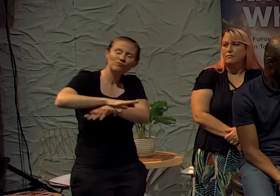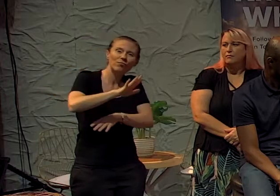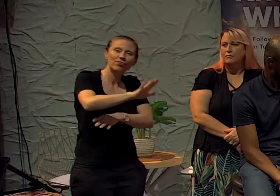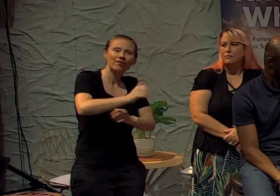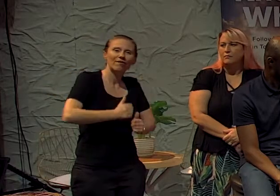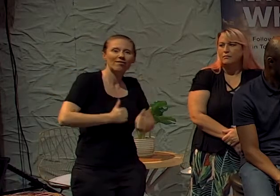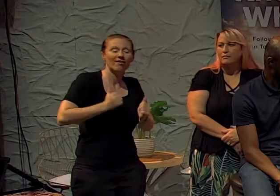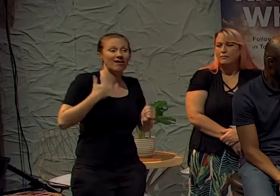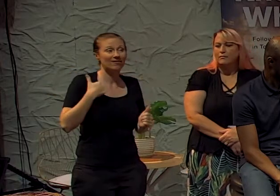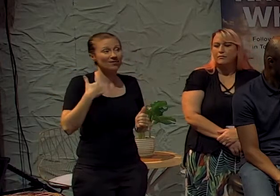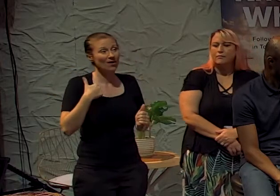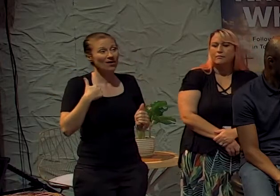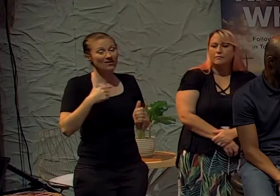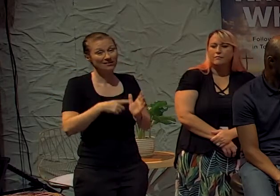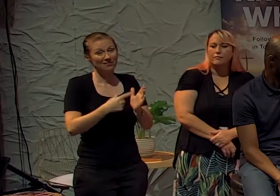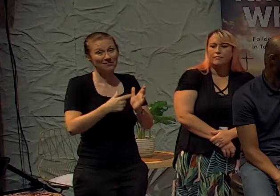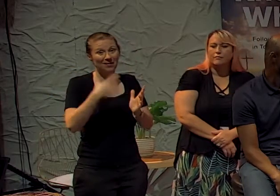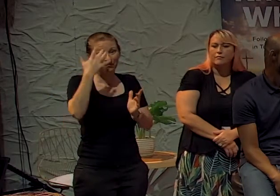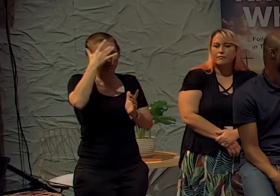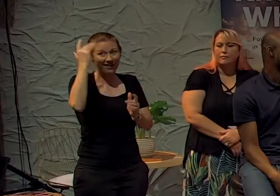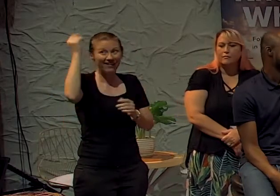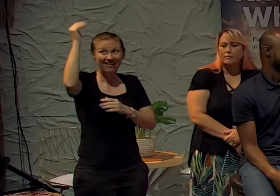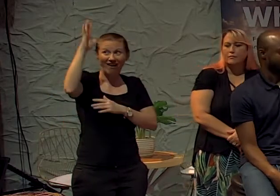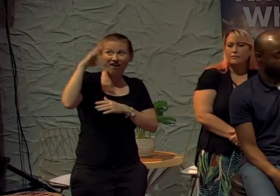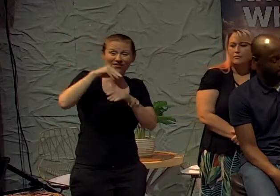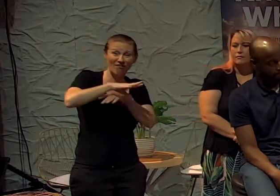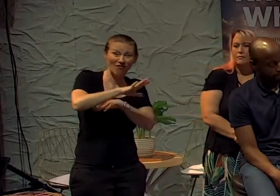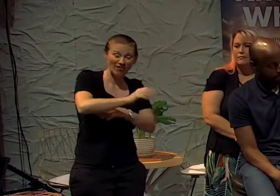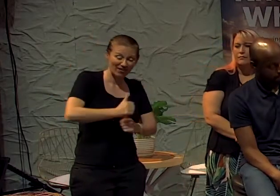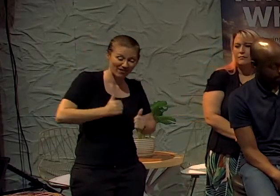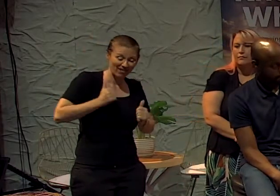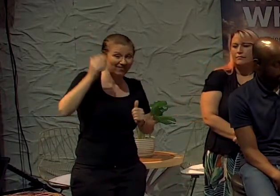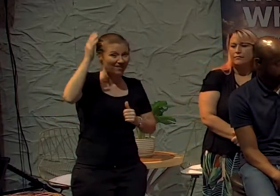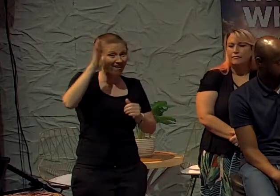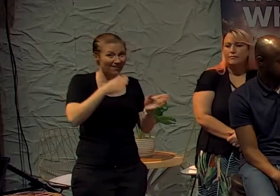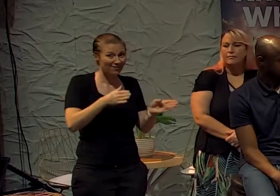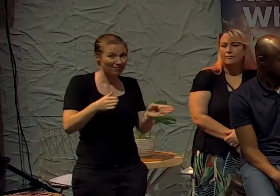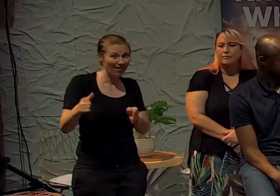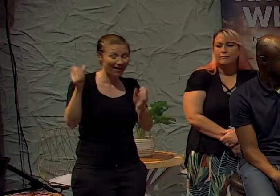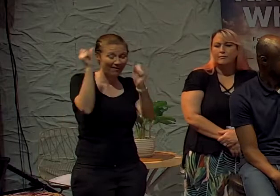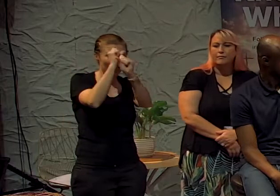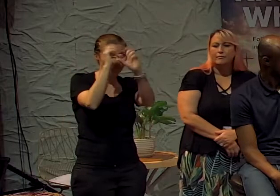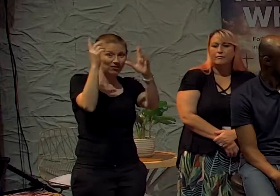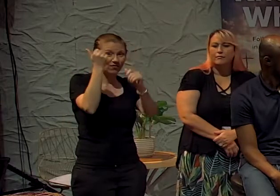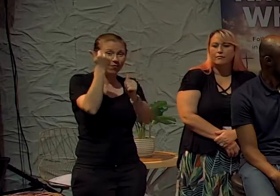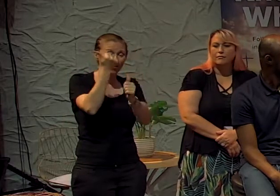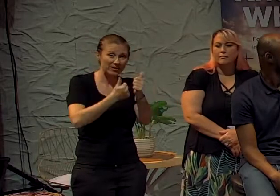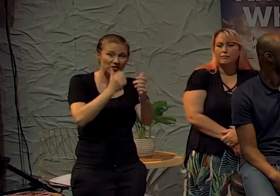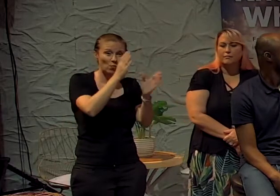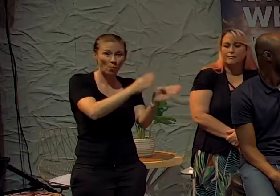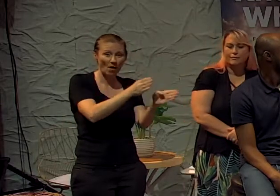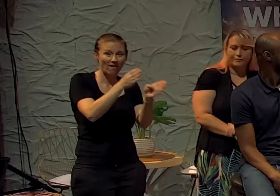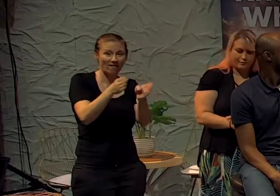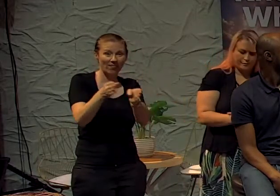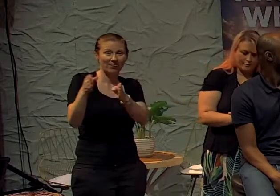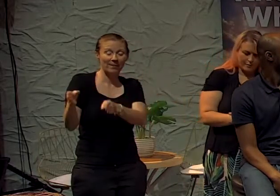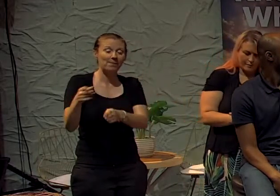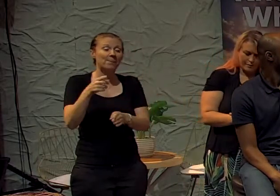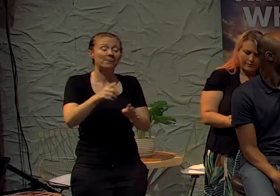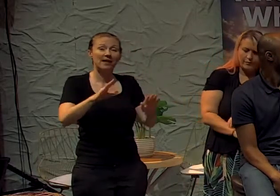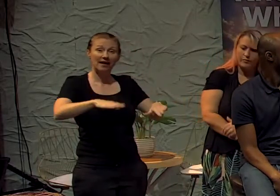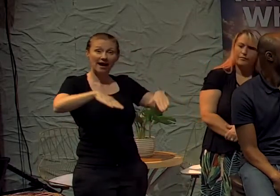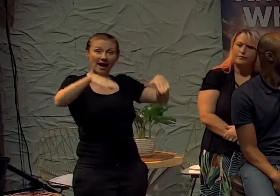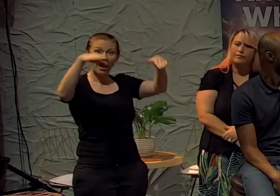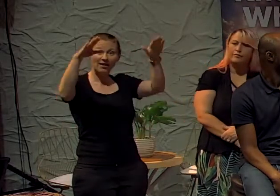we forget that God's involved in their lives, and God has a plan and a vision for each one of them. And as they aged,